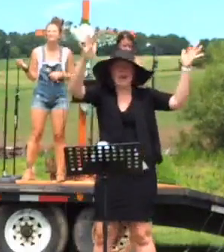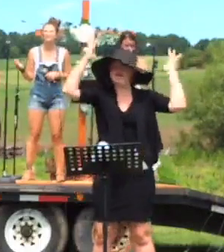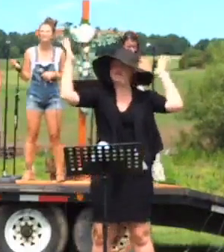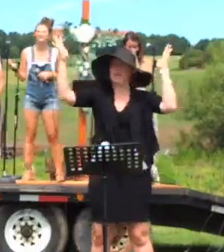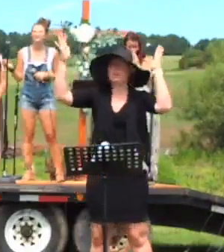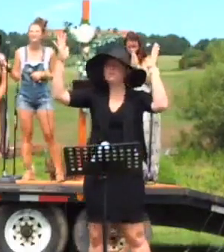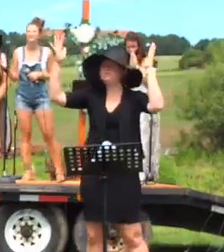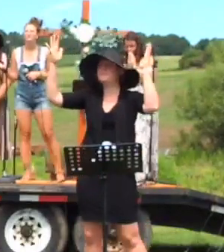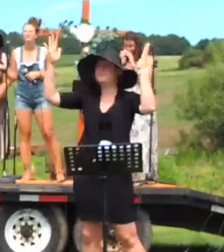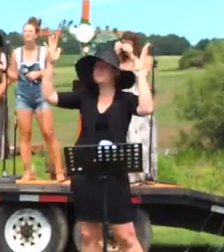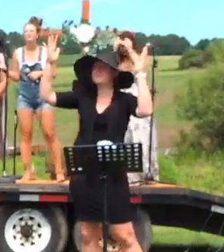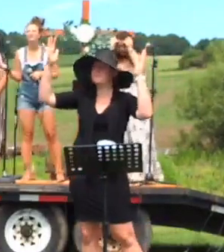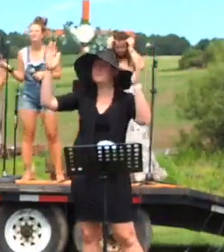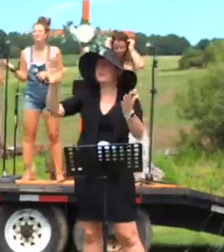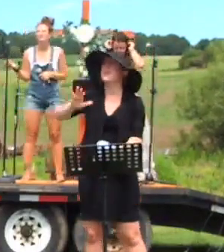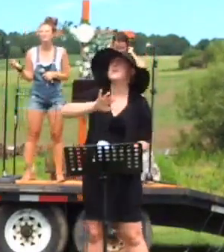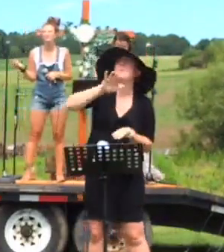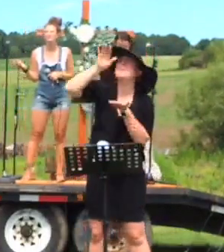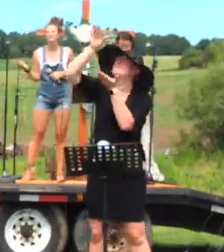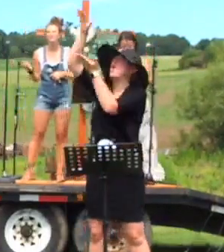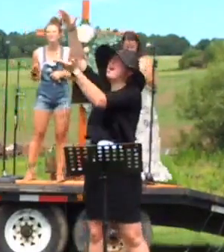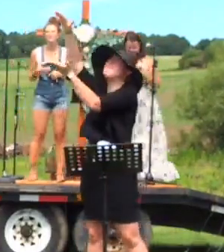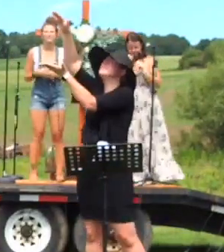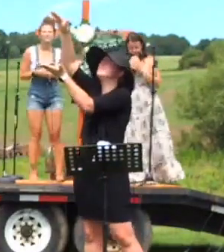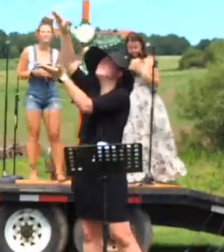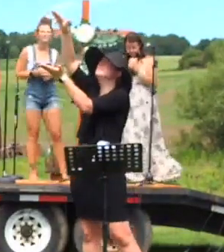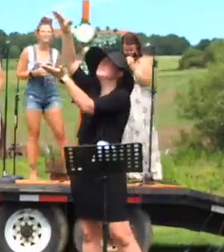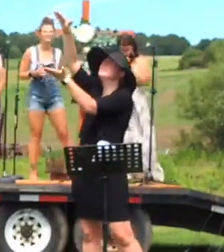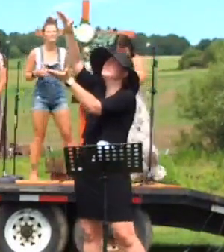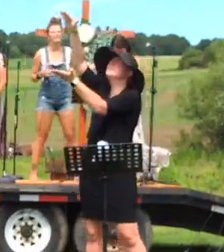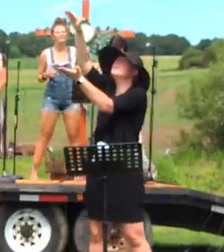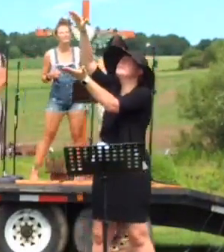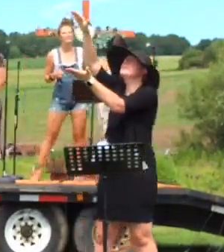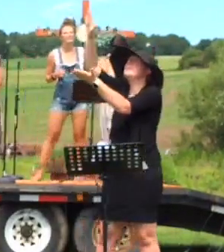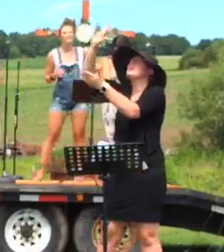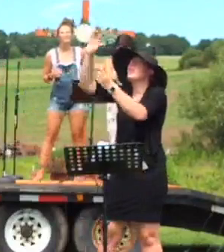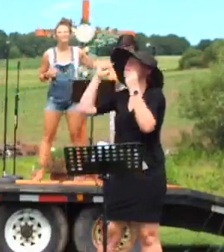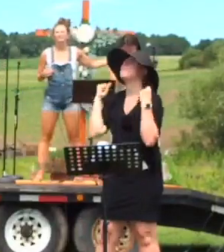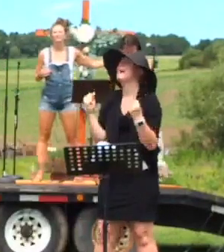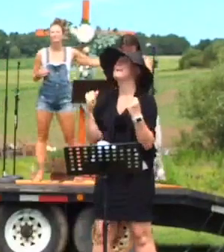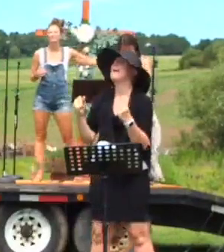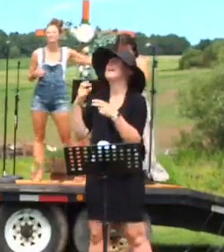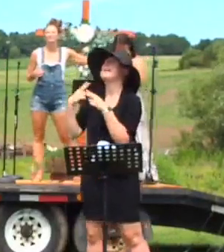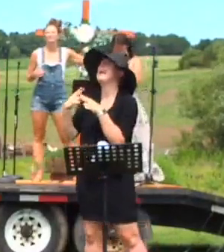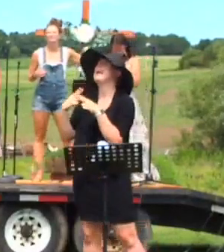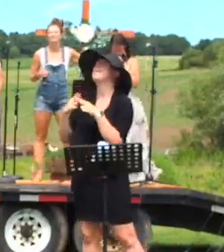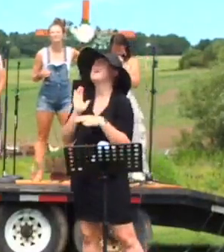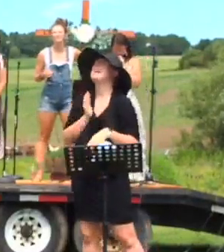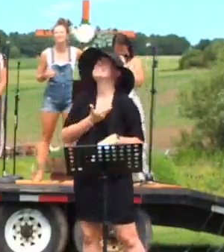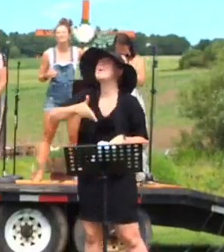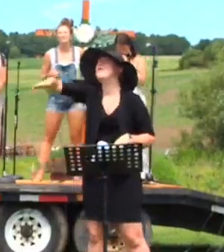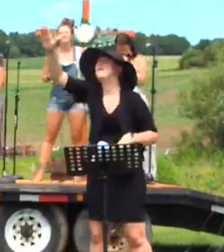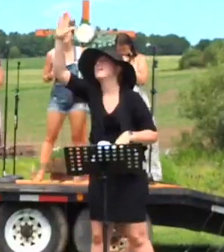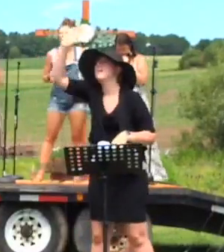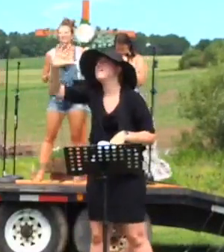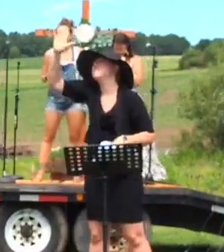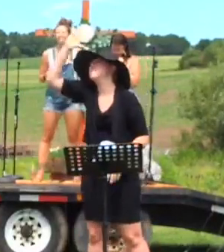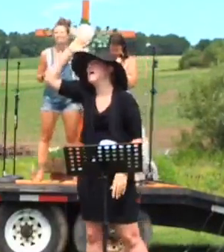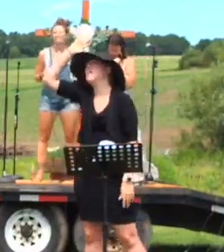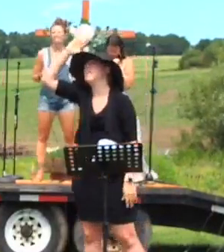you. And we lift all of this up, God, in your mighty, mighty name as our Father in